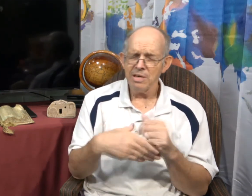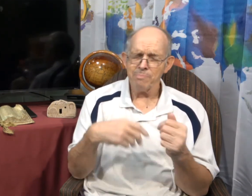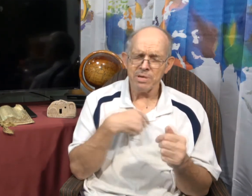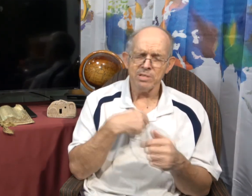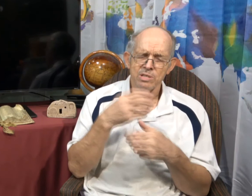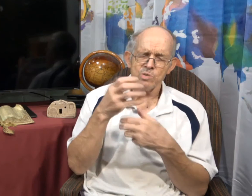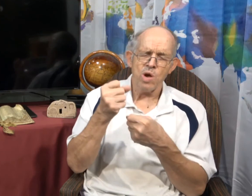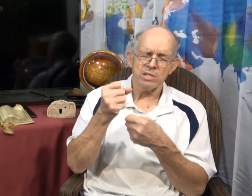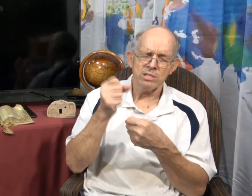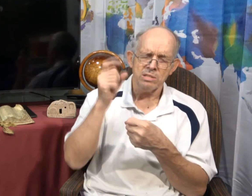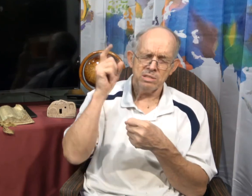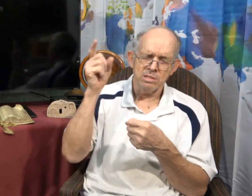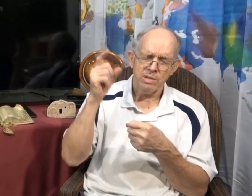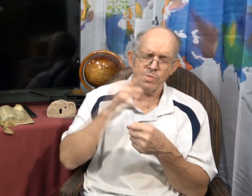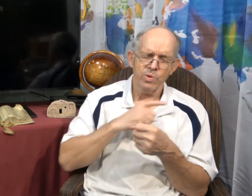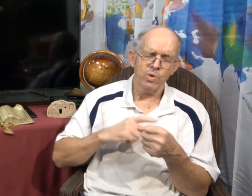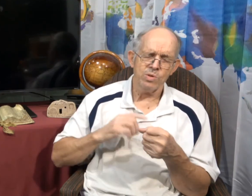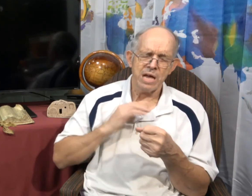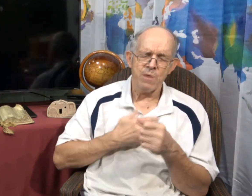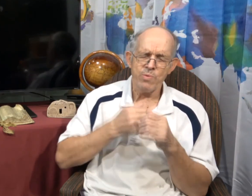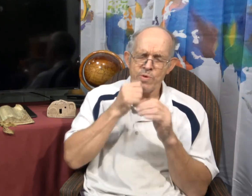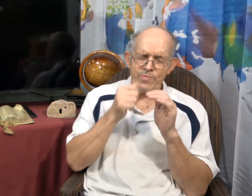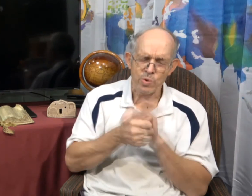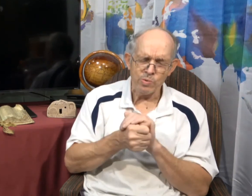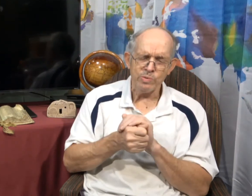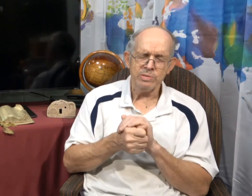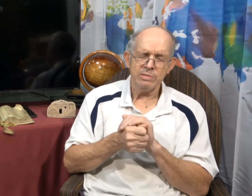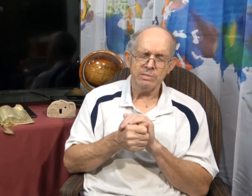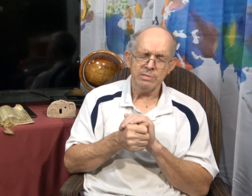but trust the Lord have it with you.